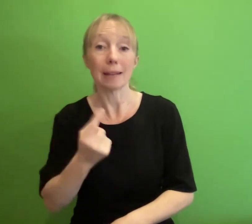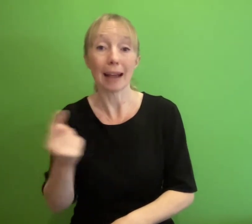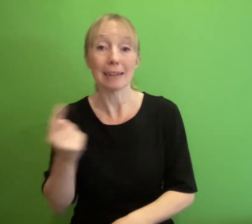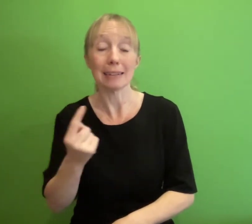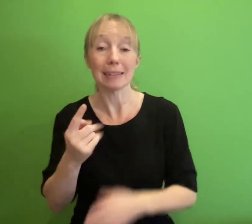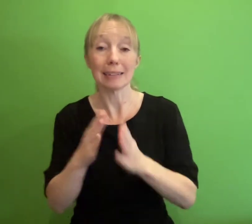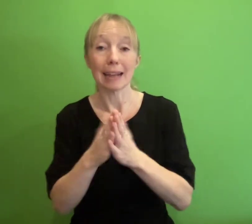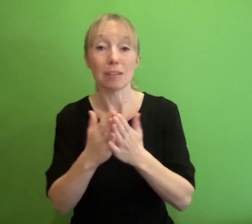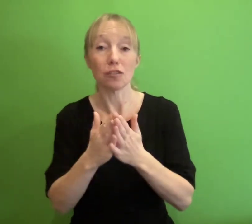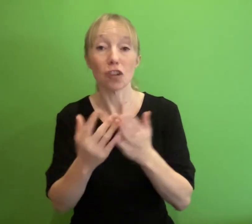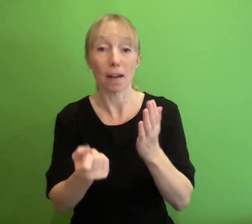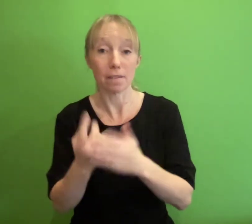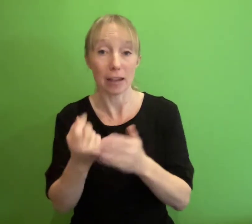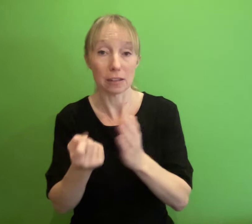events. 2.